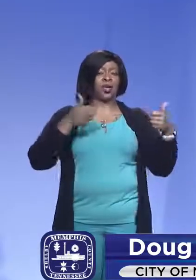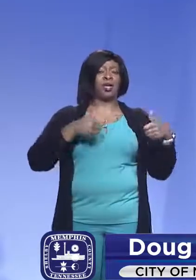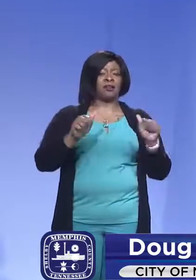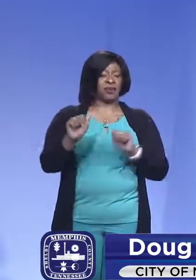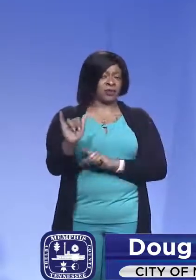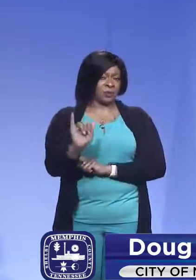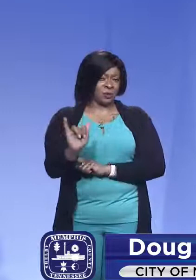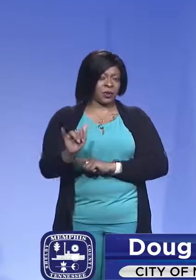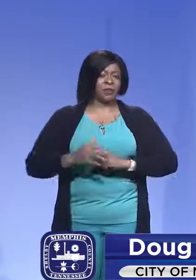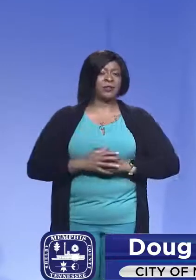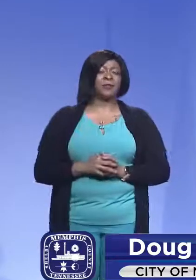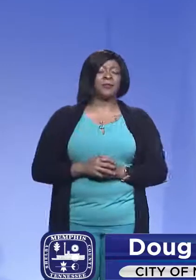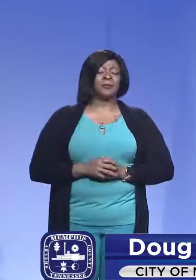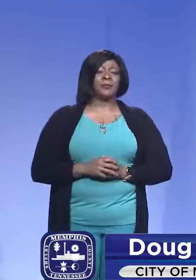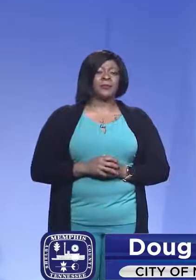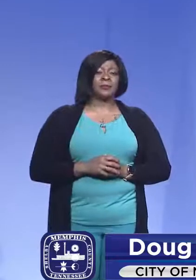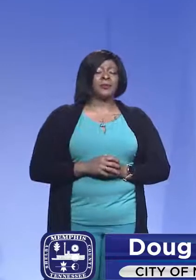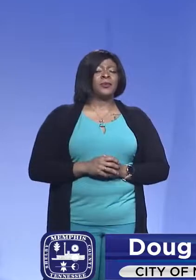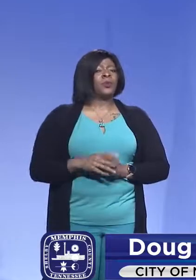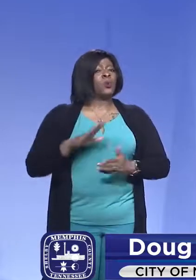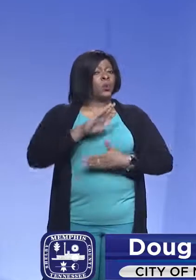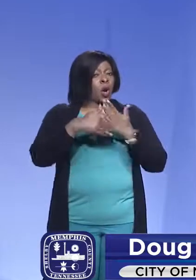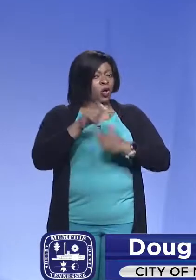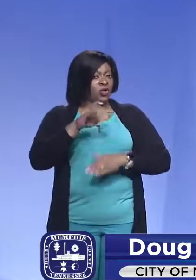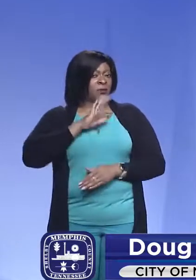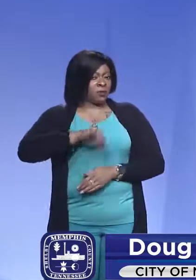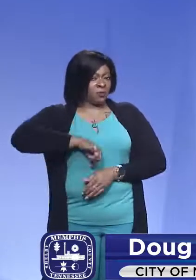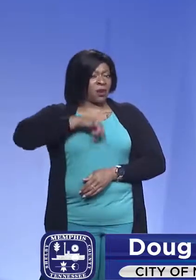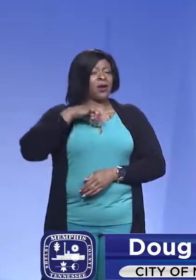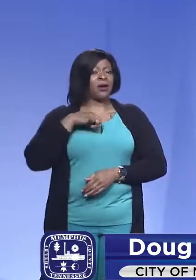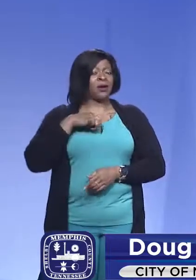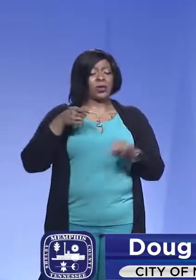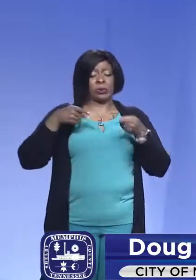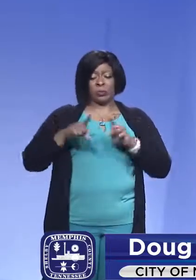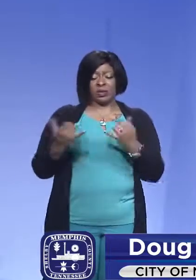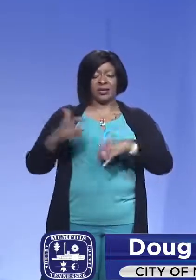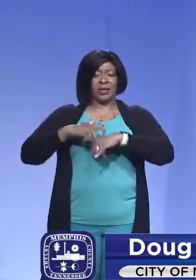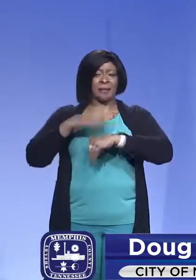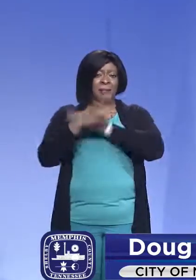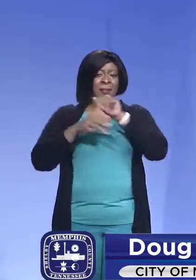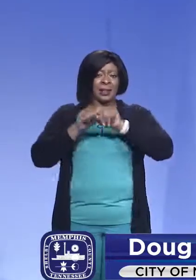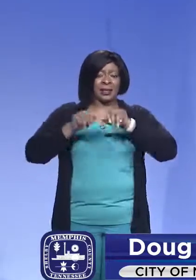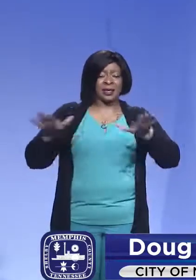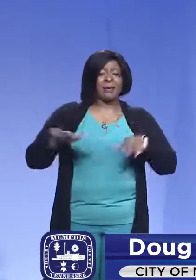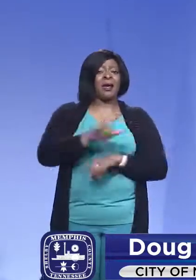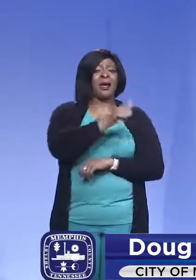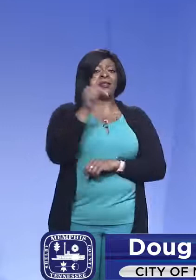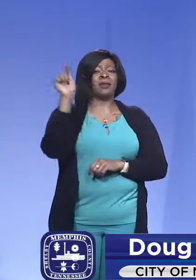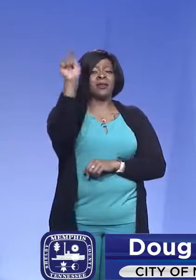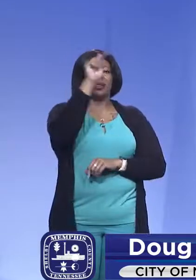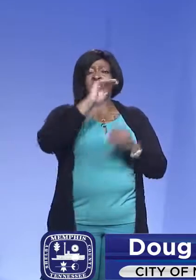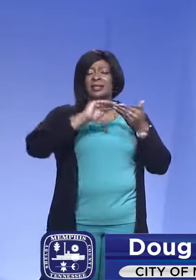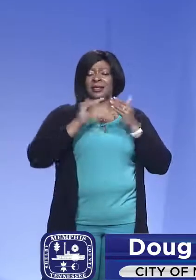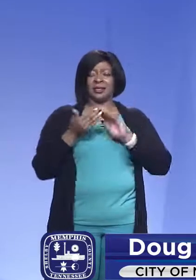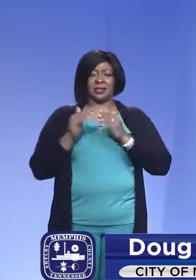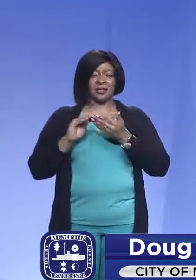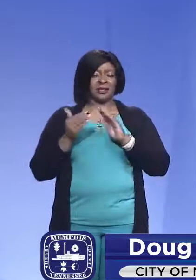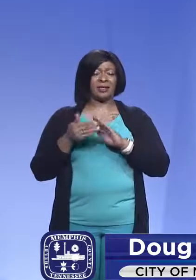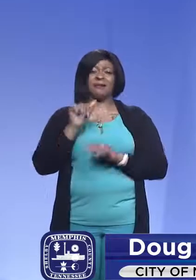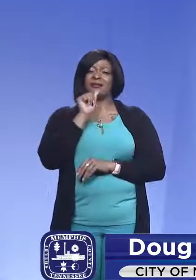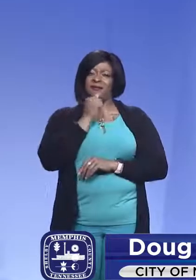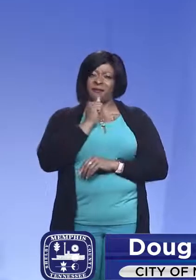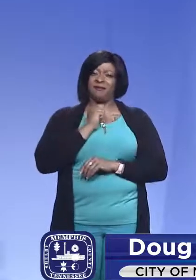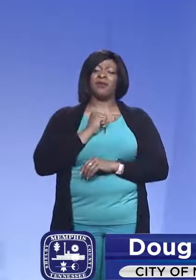well. And I think we should all be proud that during the time of the pandemic, while other cities